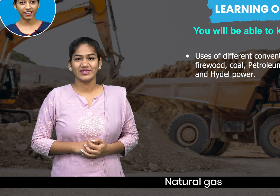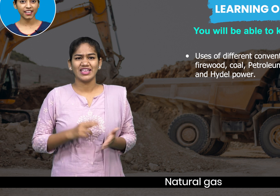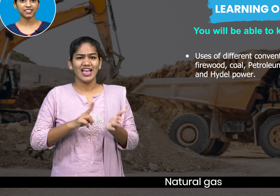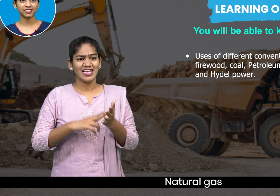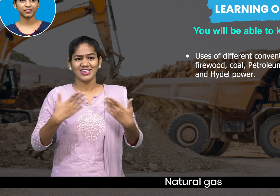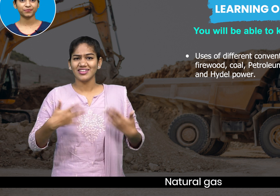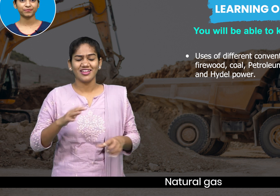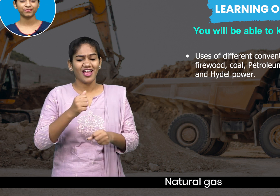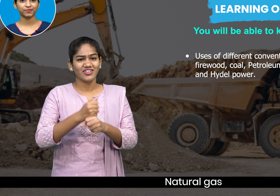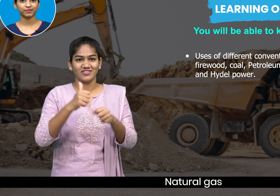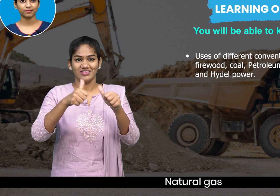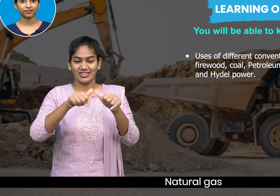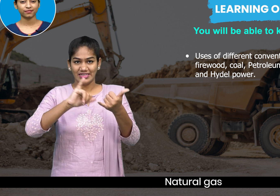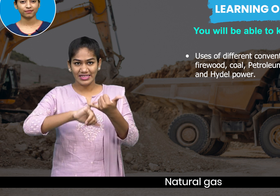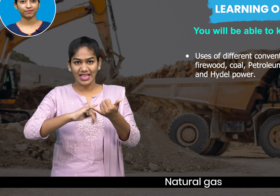natural gas